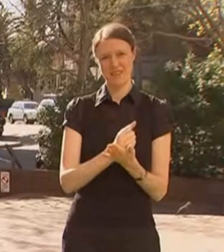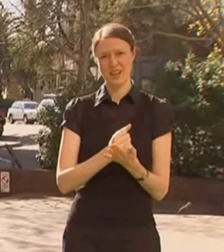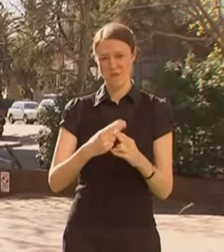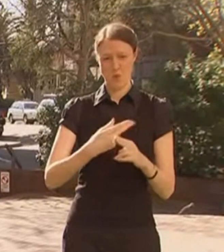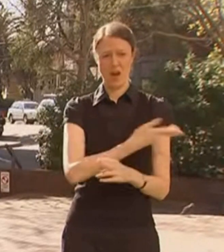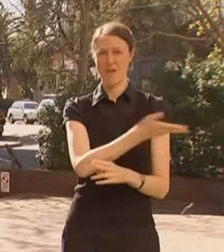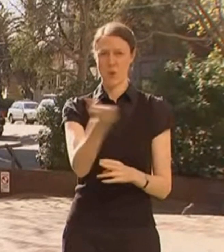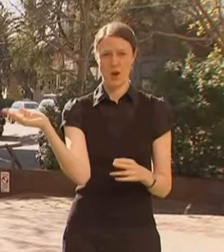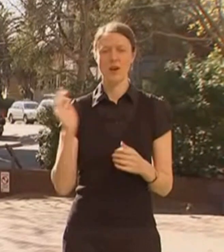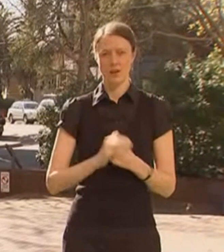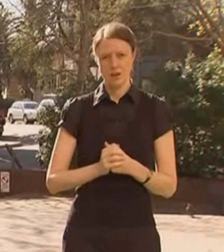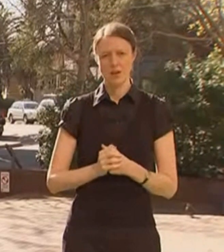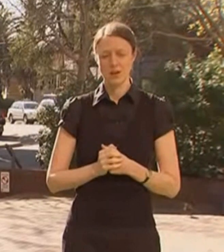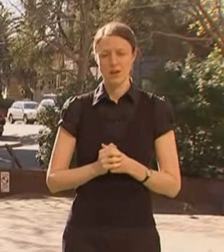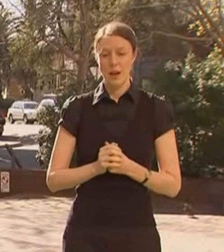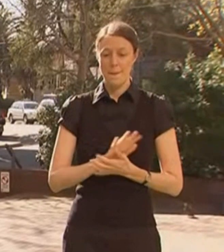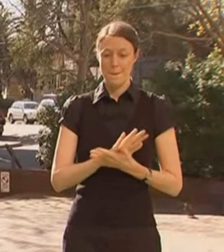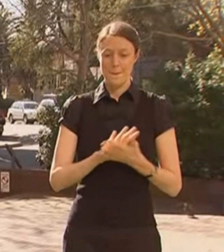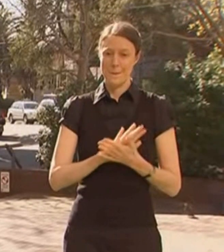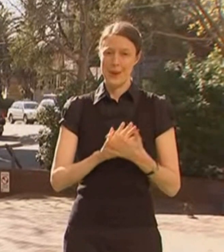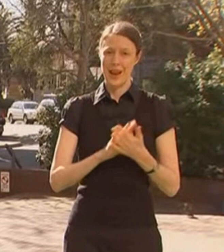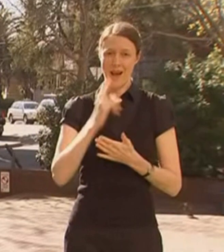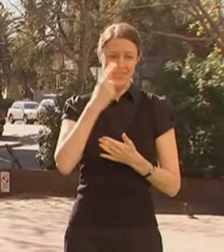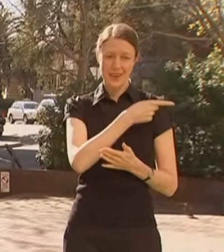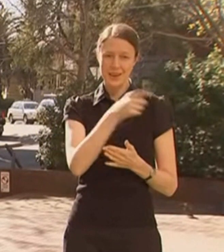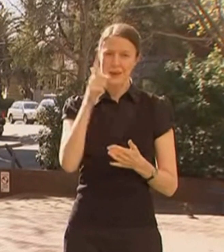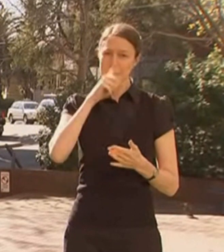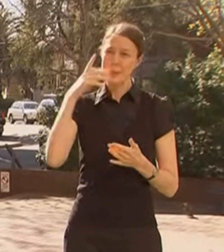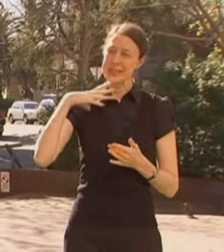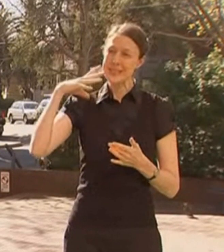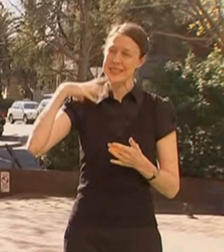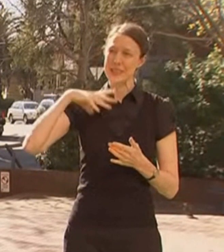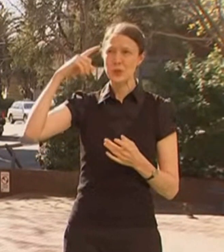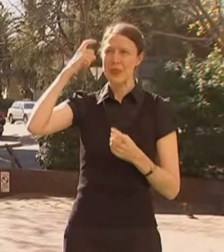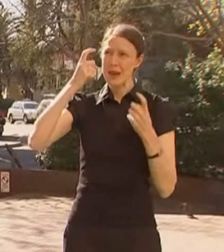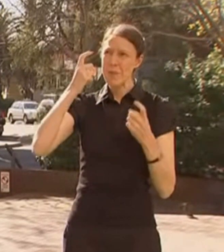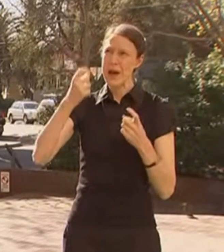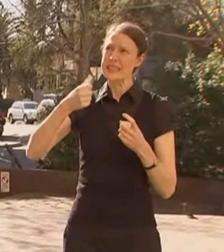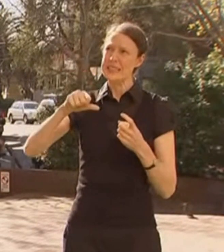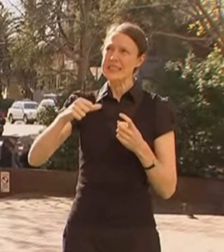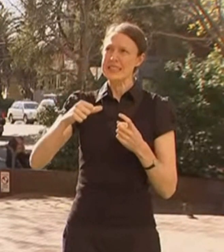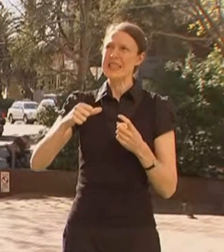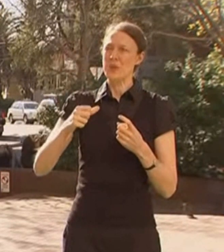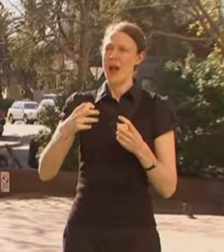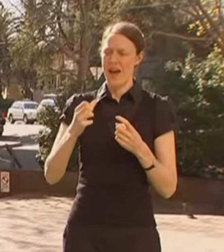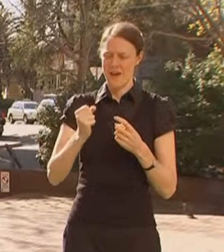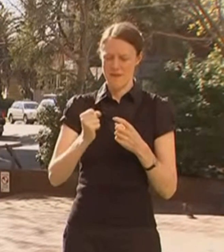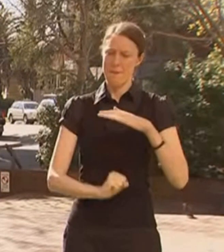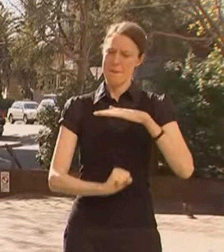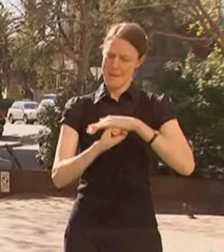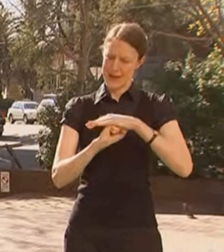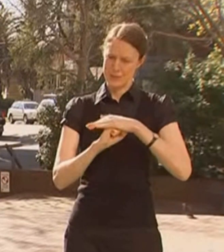challenging, and I appreciate that. I appreciate the fact that they've impinged on all of our freedoms, but we've done it for a